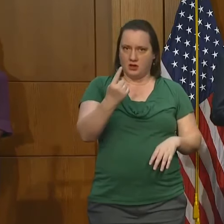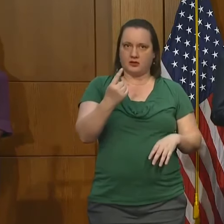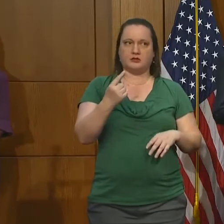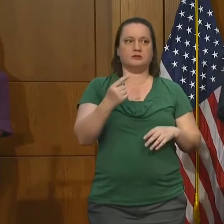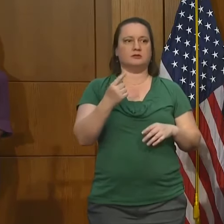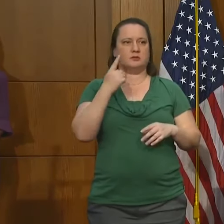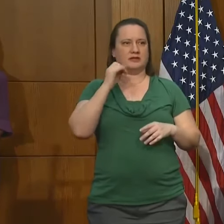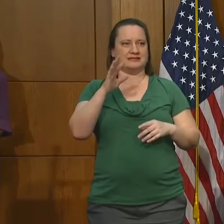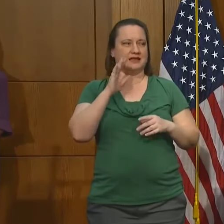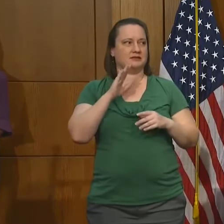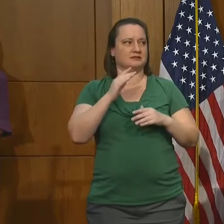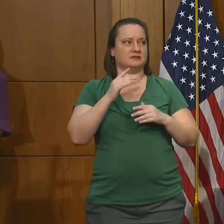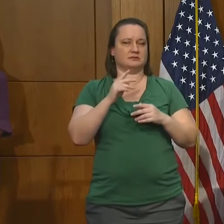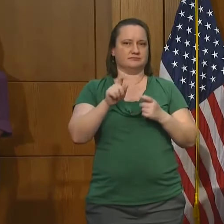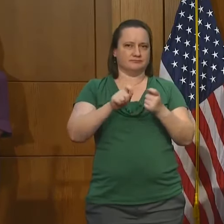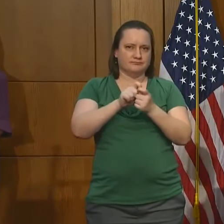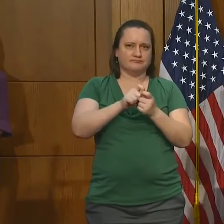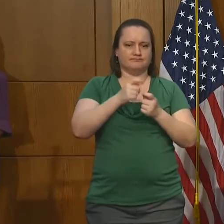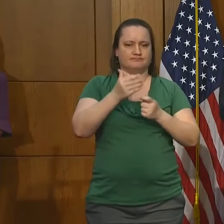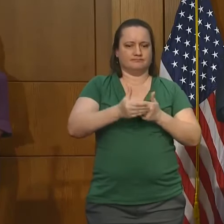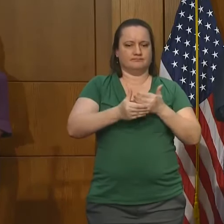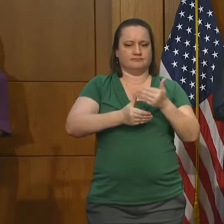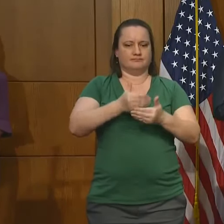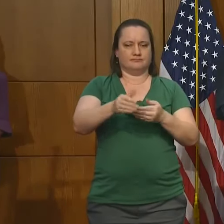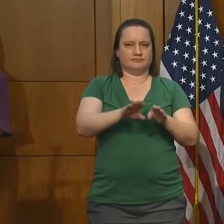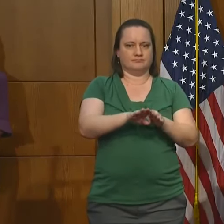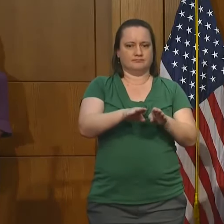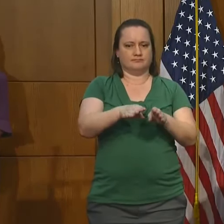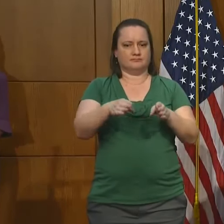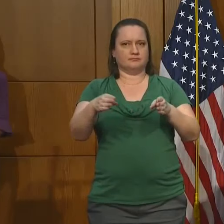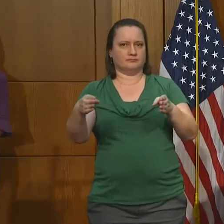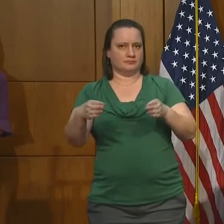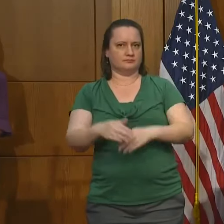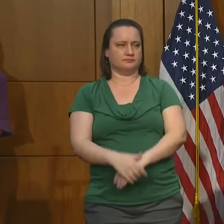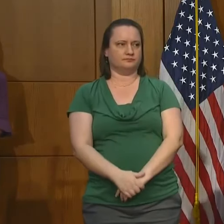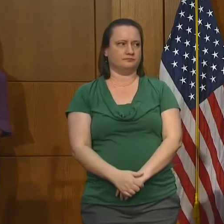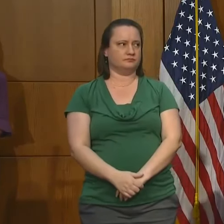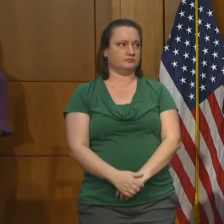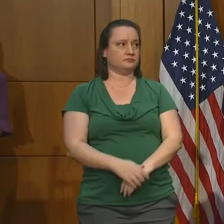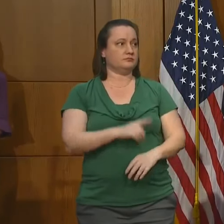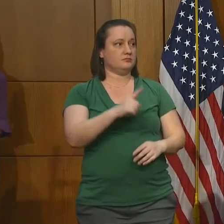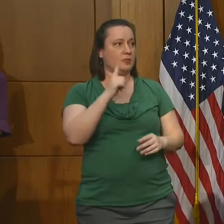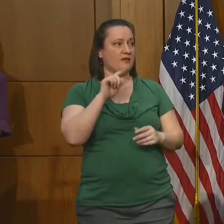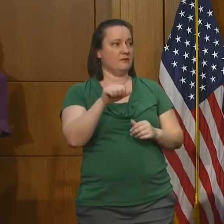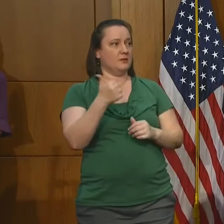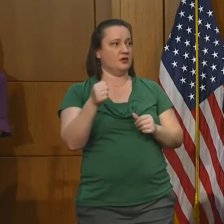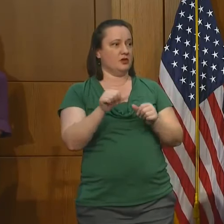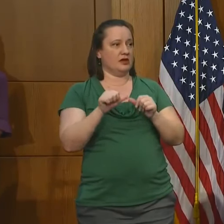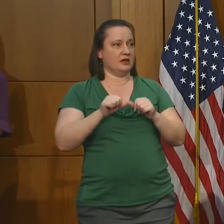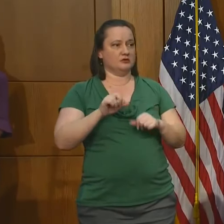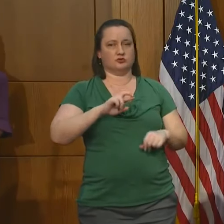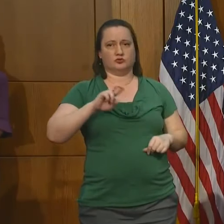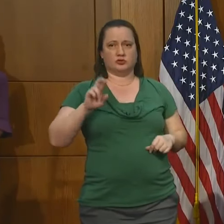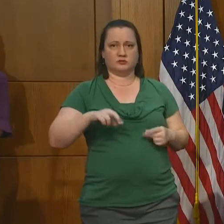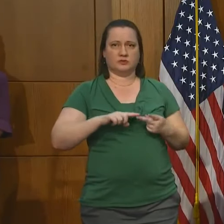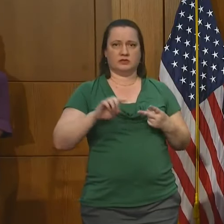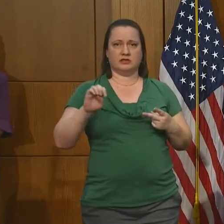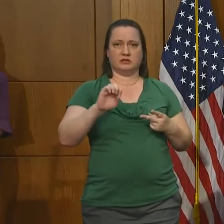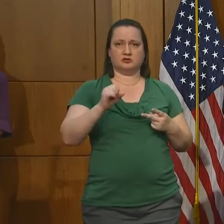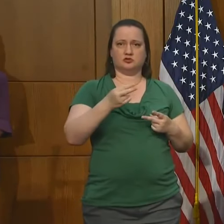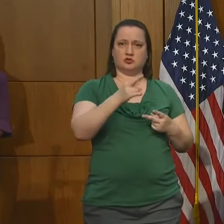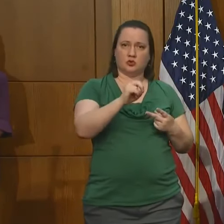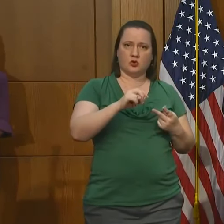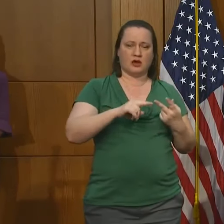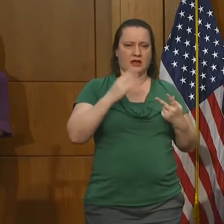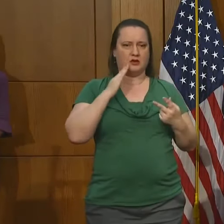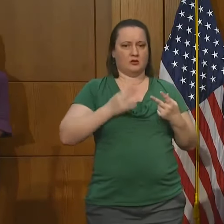you. Other regions, Richmond, Eastern Shore, I know that there are higher incidences of COVID-19 there. Have